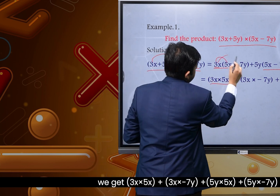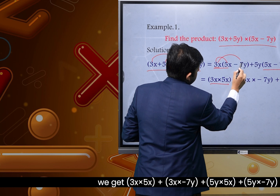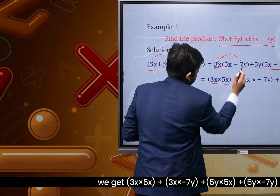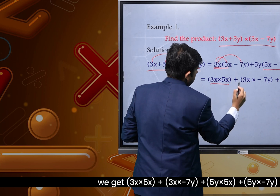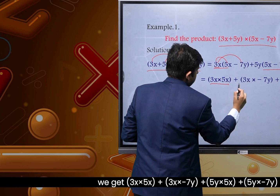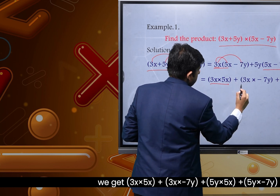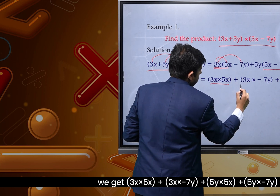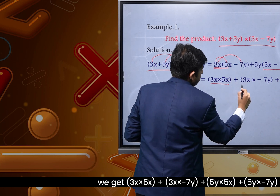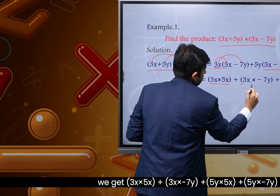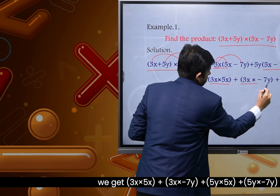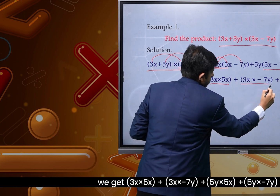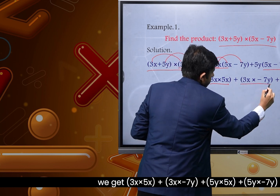plus 3x into minus 7y